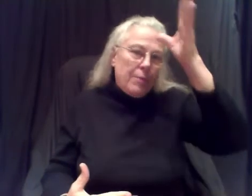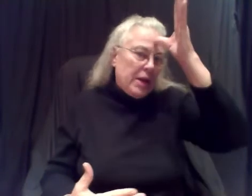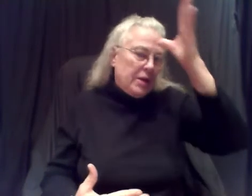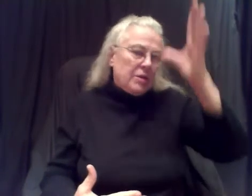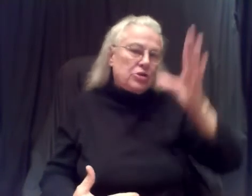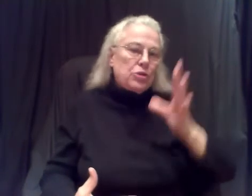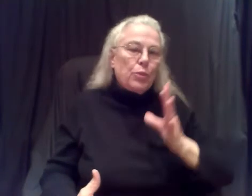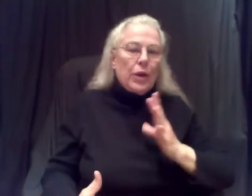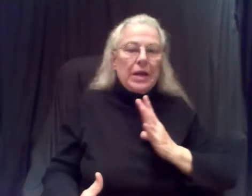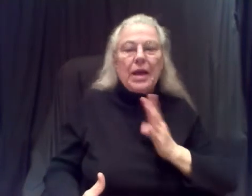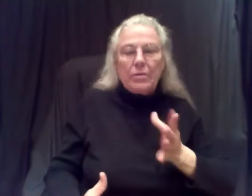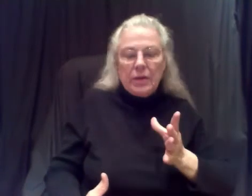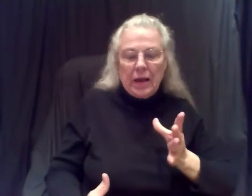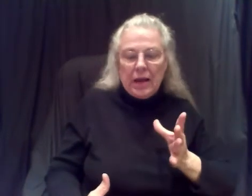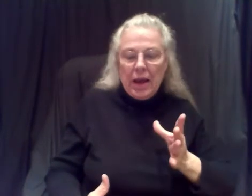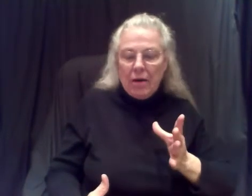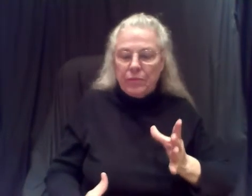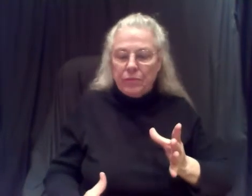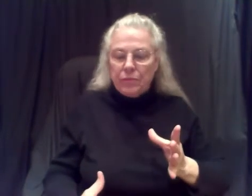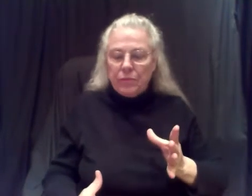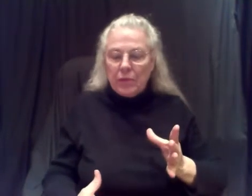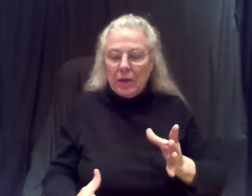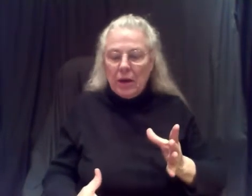but just bring it down and out.